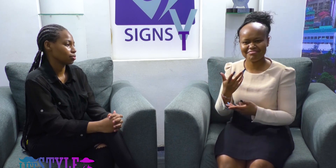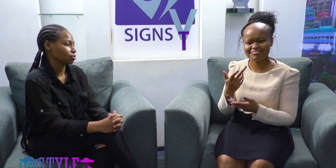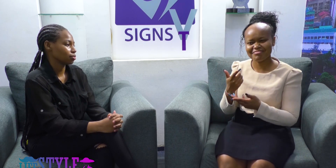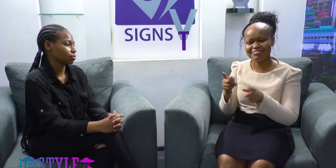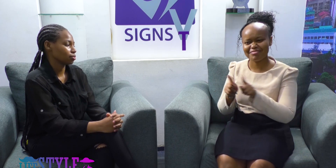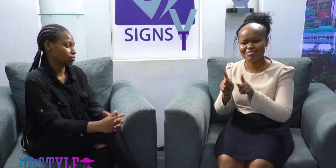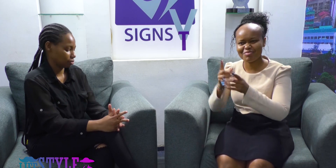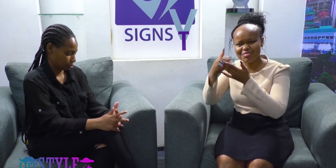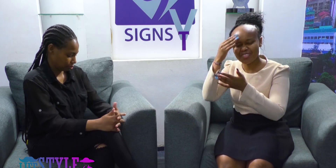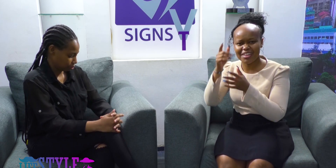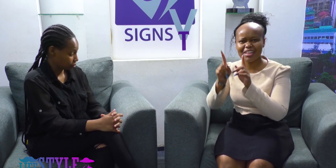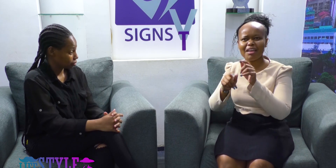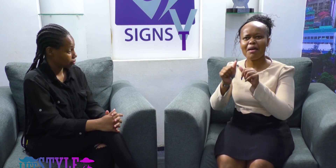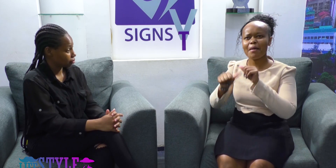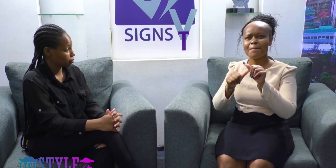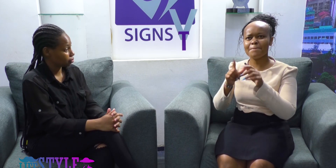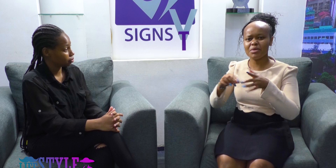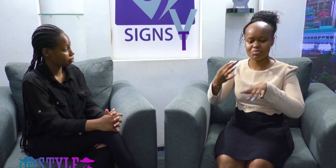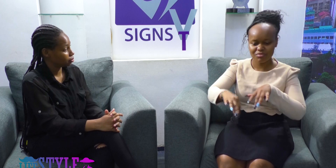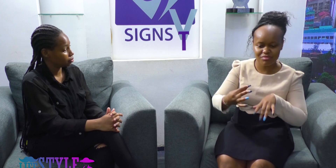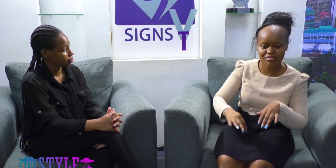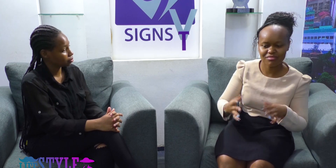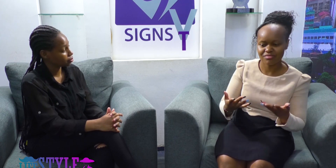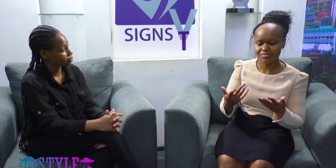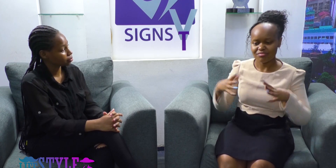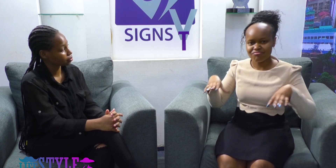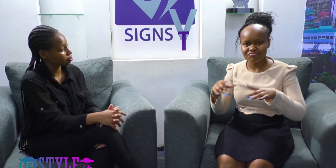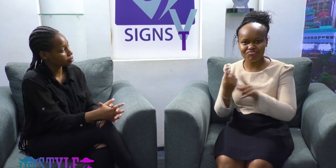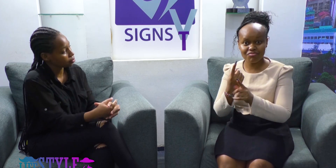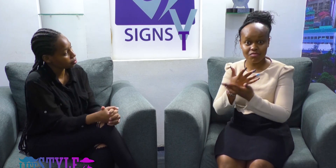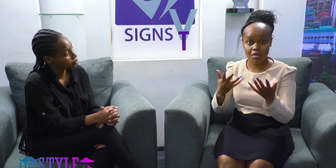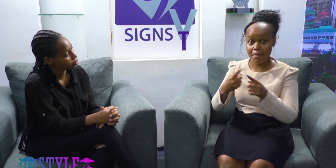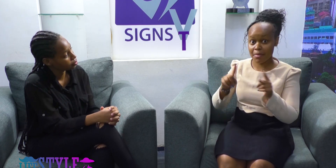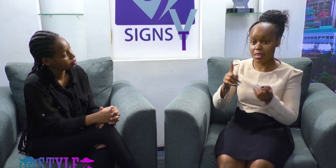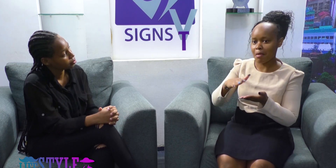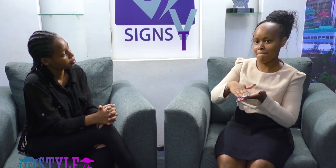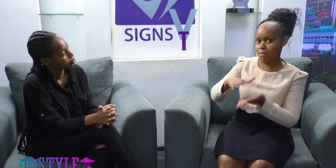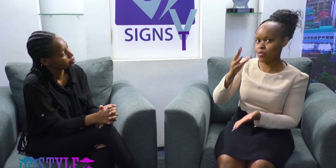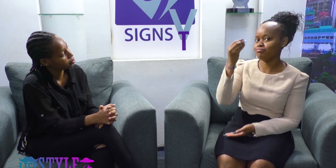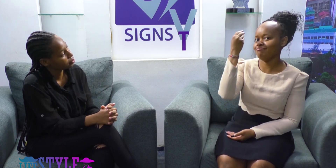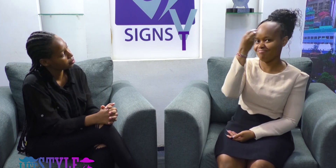I started my course of cosmetology, where it comprises of beauty,